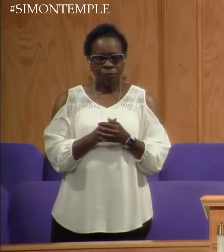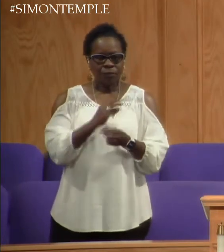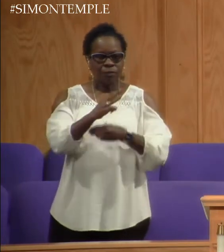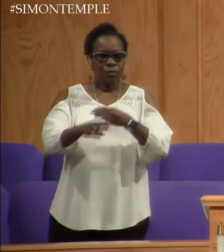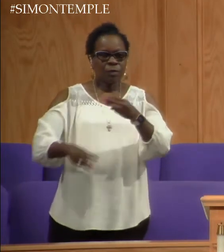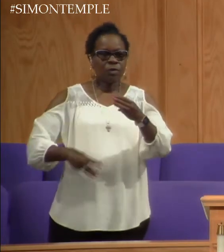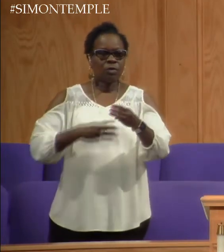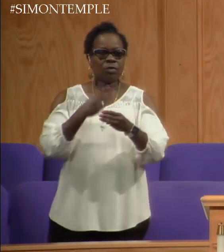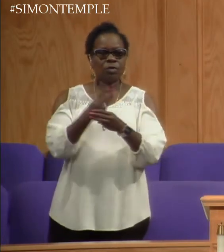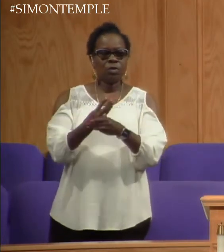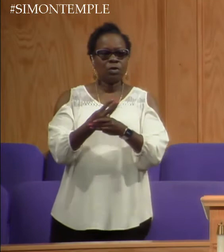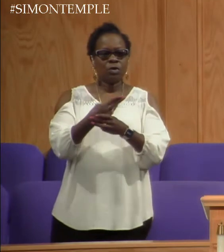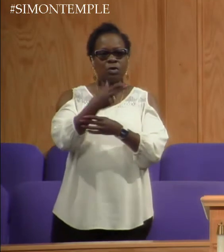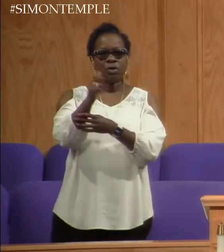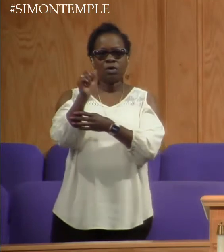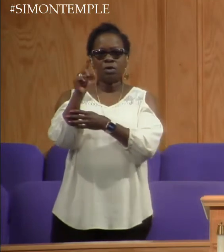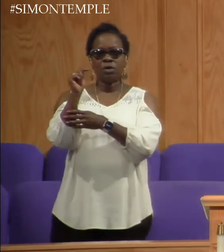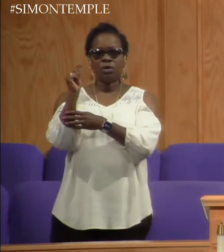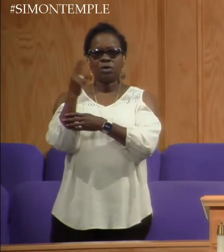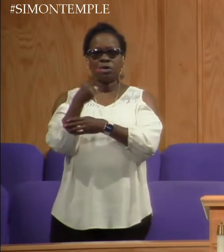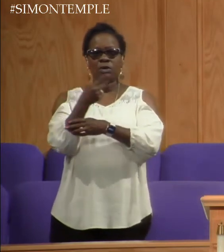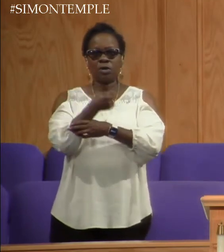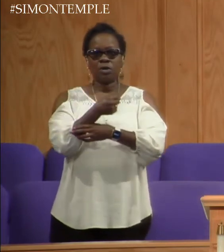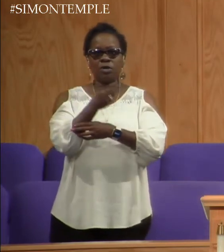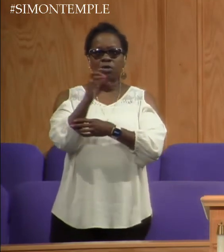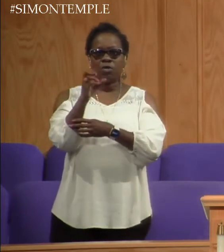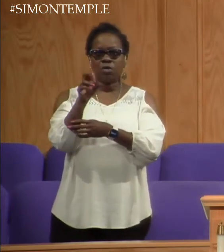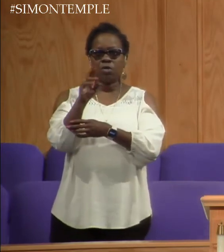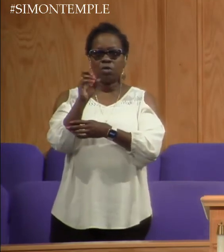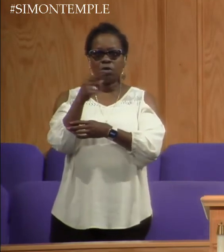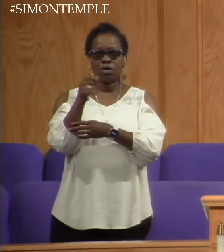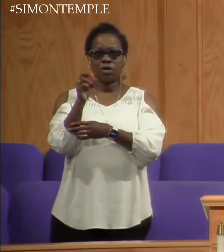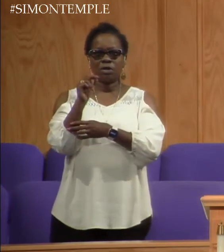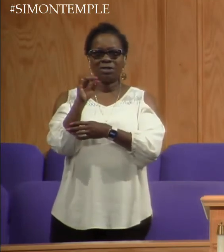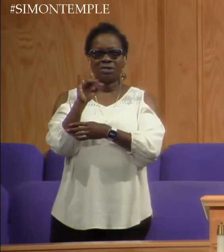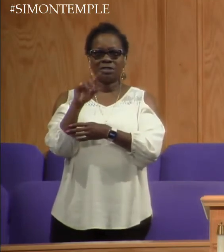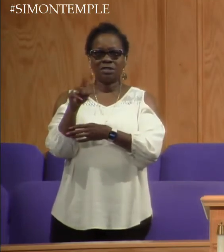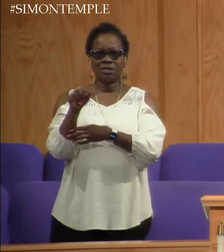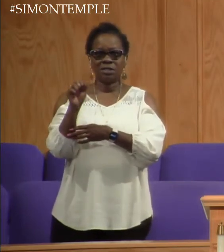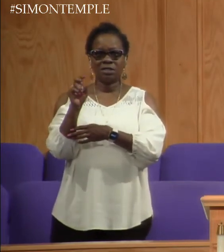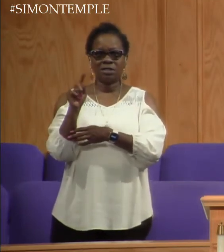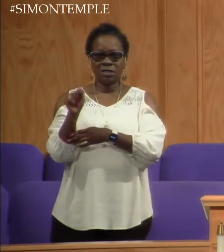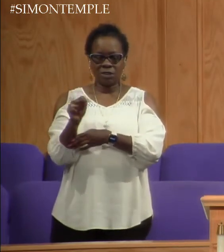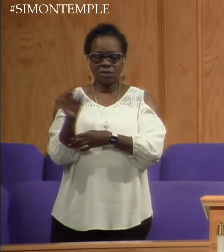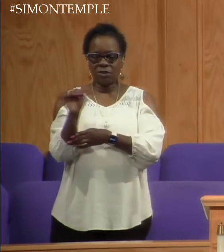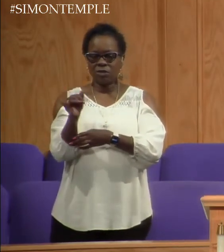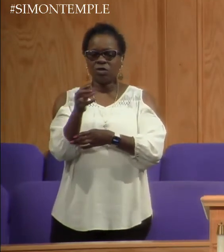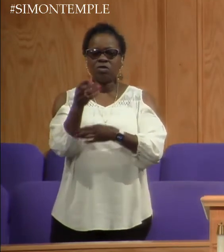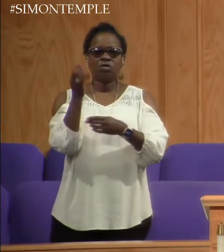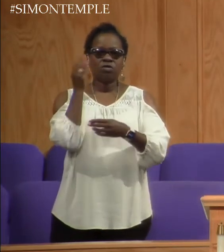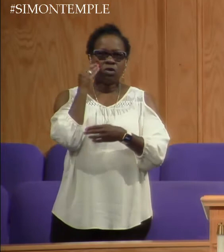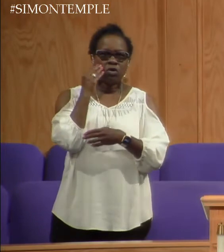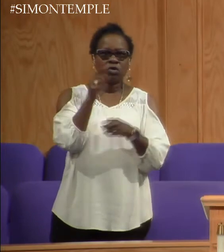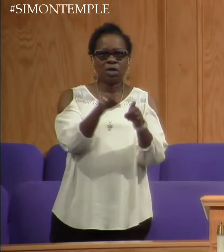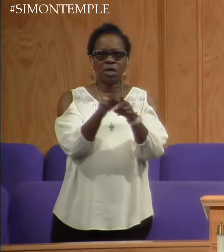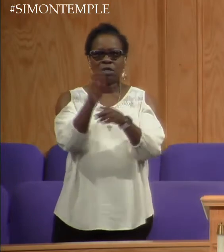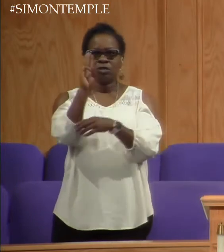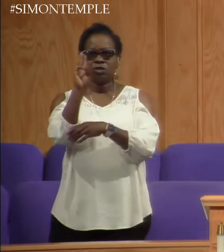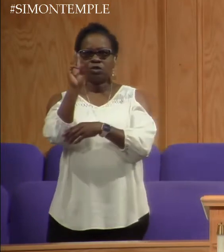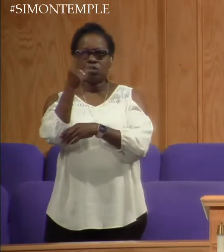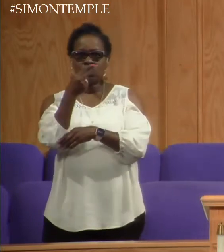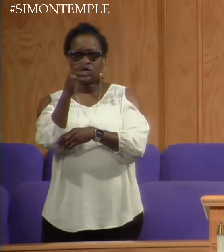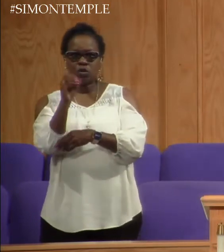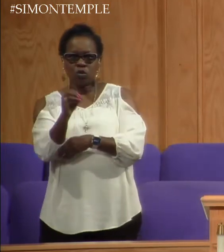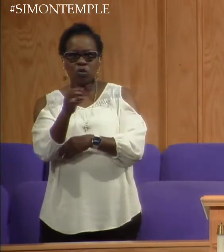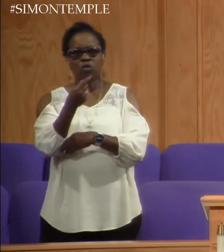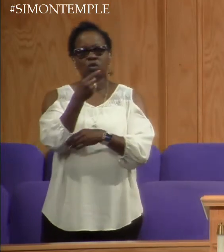World Health Organization, also known as WHO, proposed an official name for the disease as COVID-19